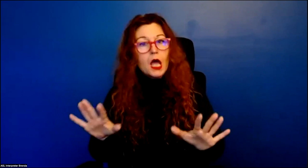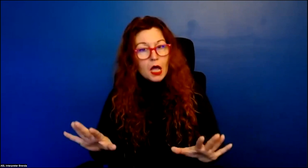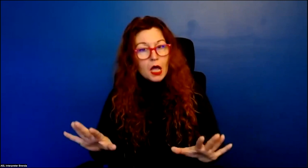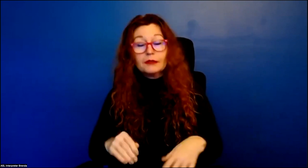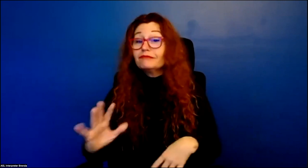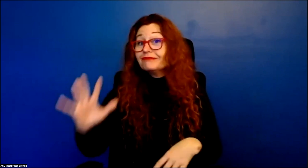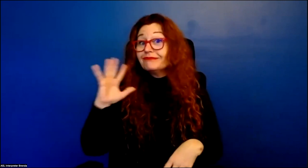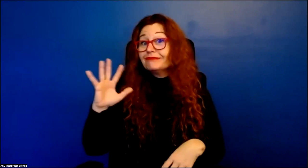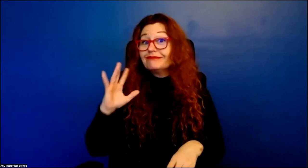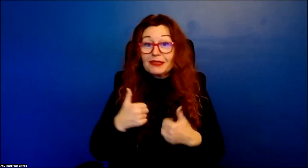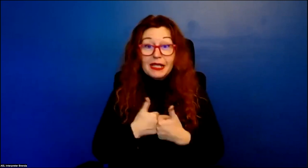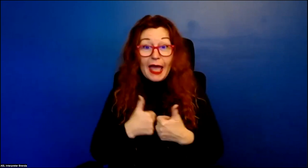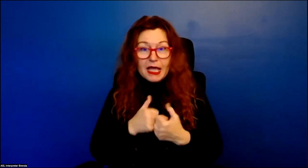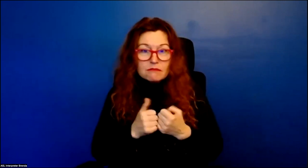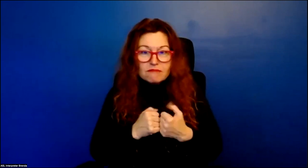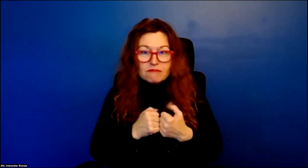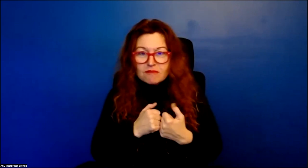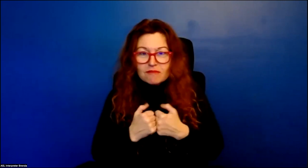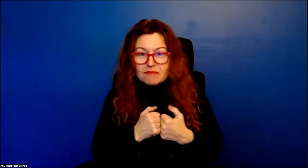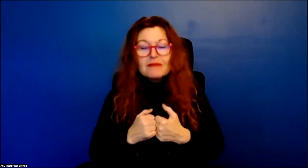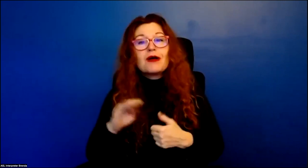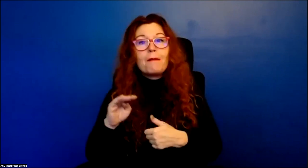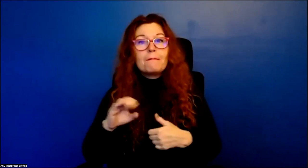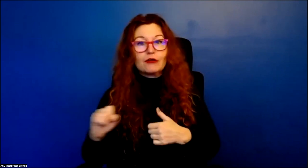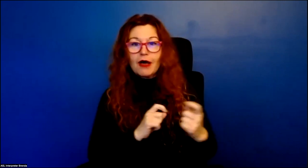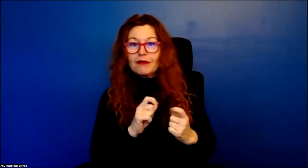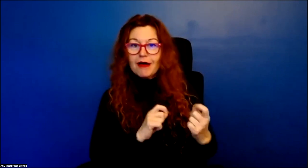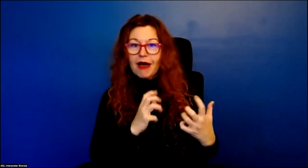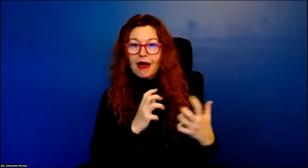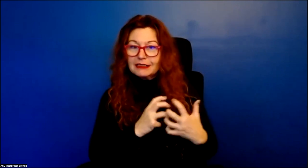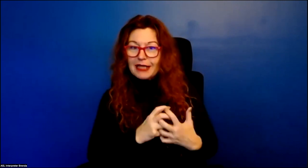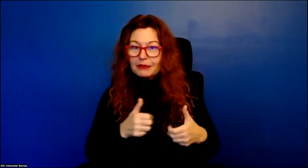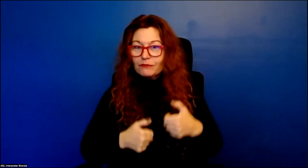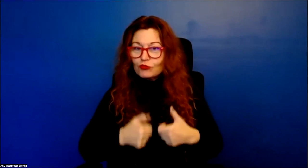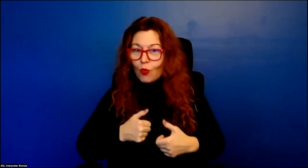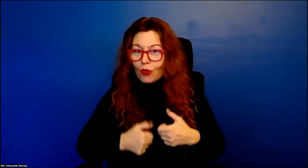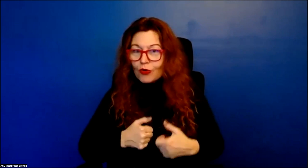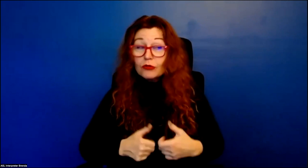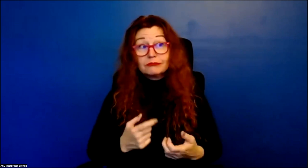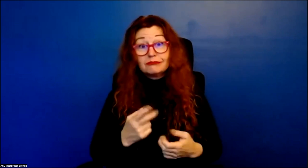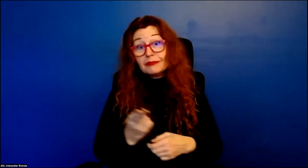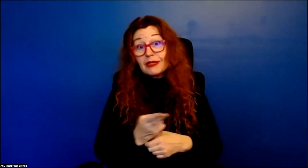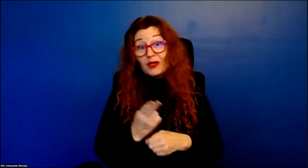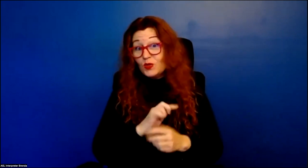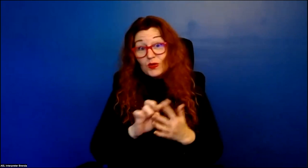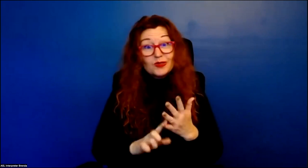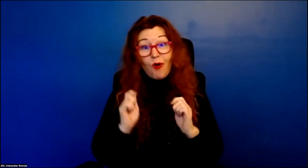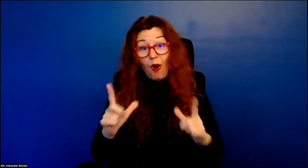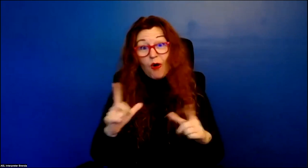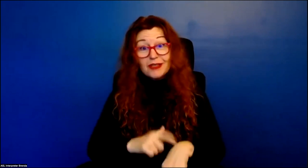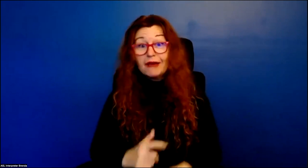video games more, I had the Microsoft adaptive controller. So I just use it all the time.